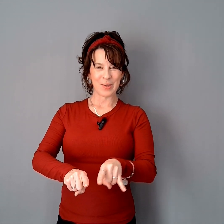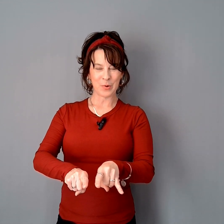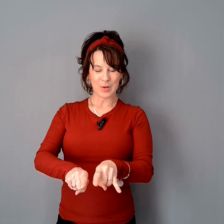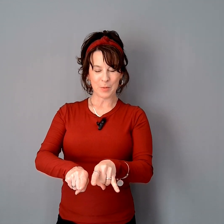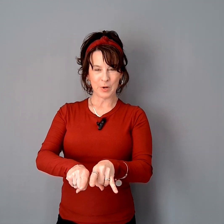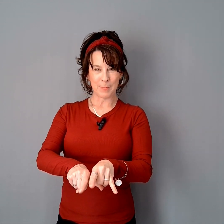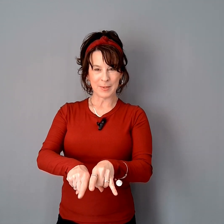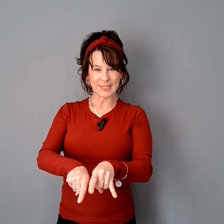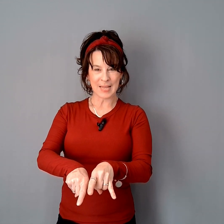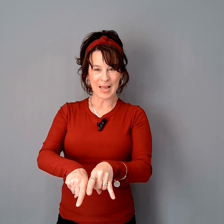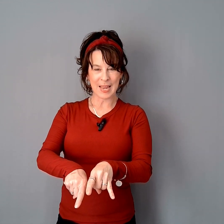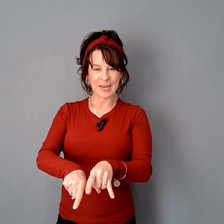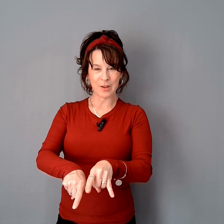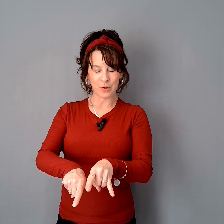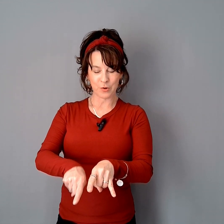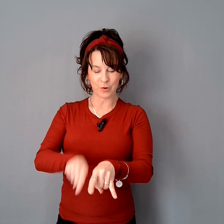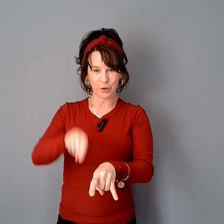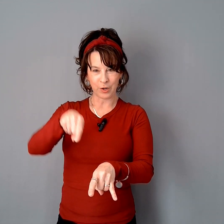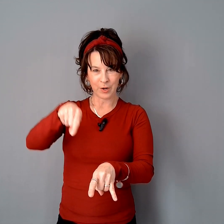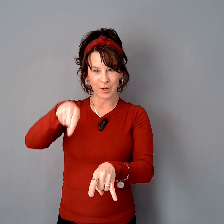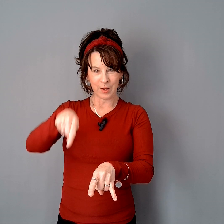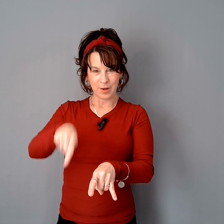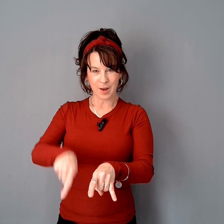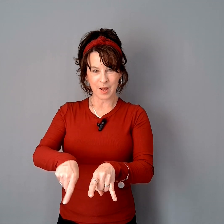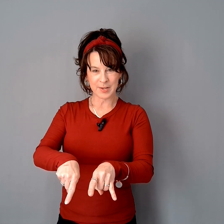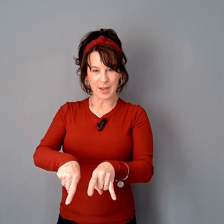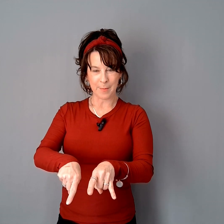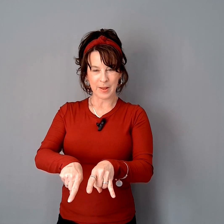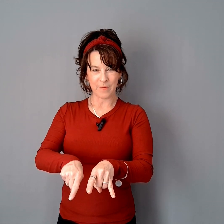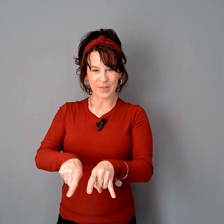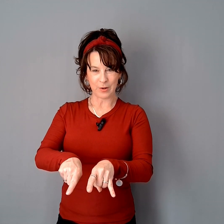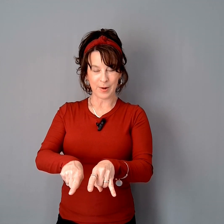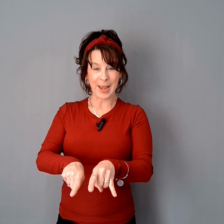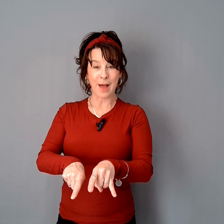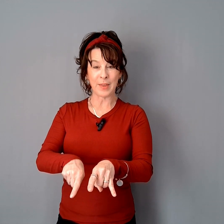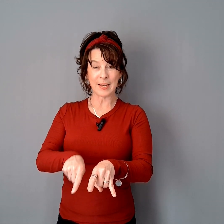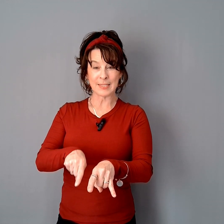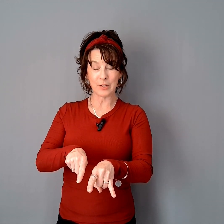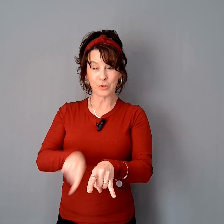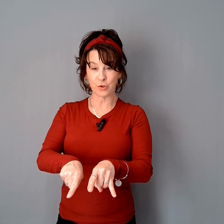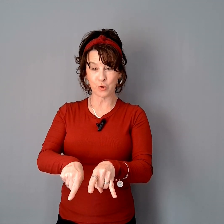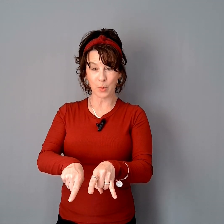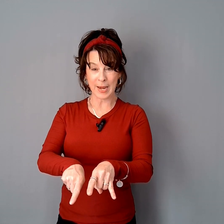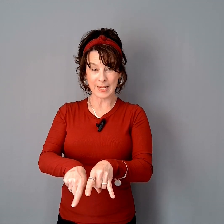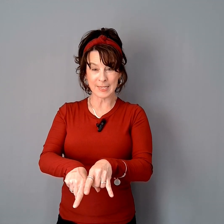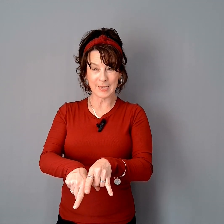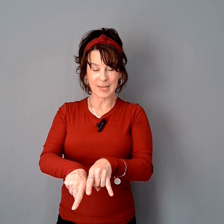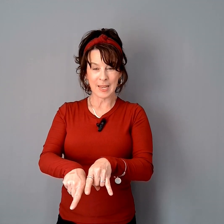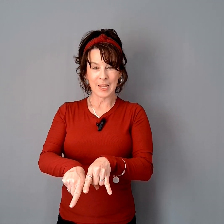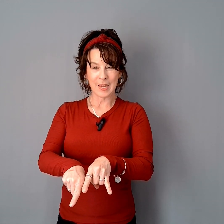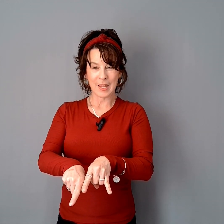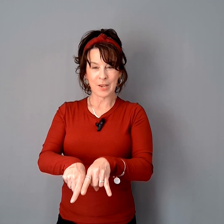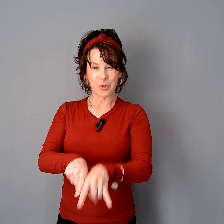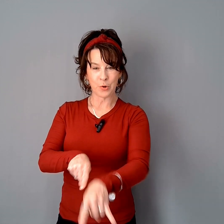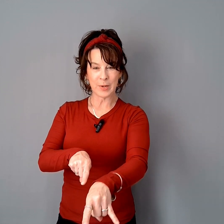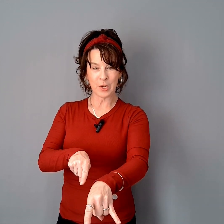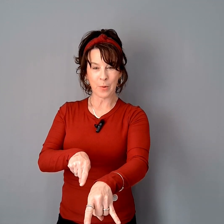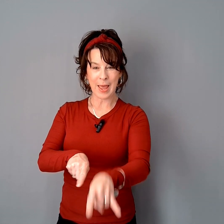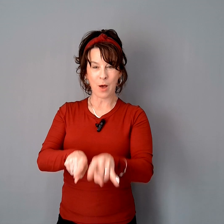you're going to put it beside your non-dominant finger now that's straight, and you're going to go